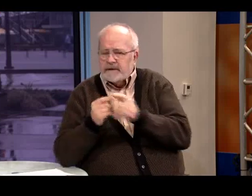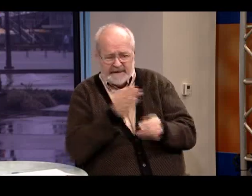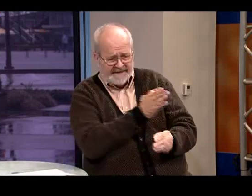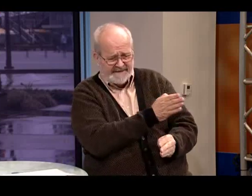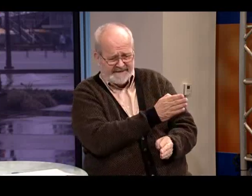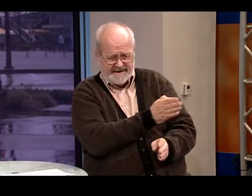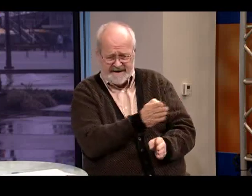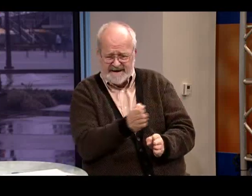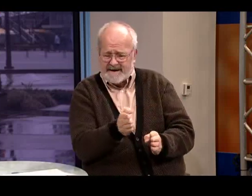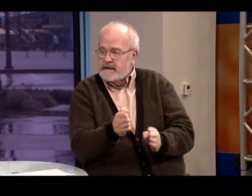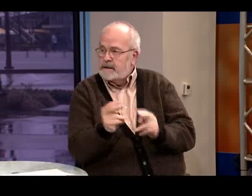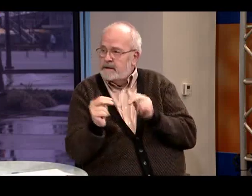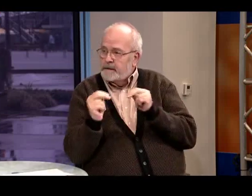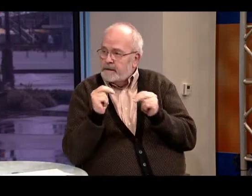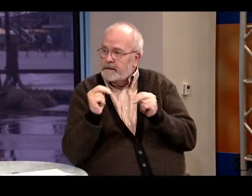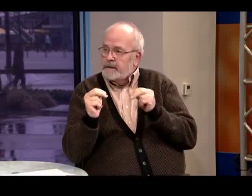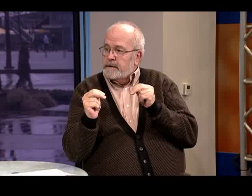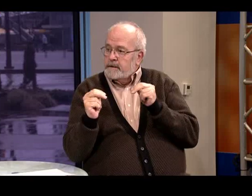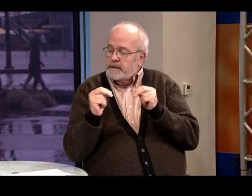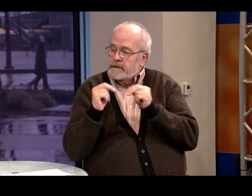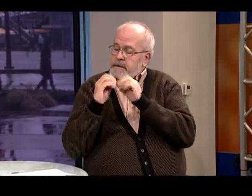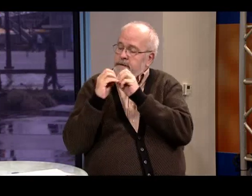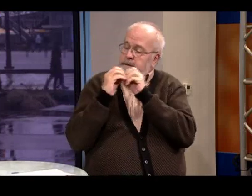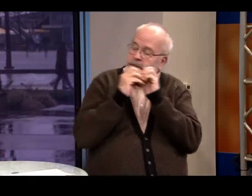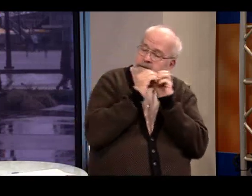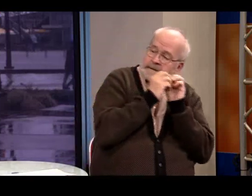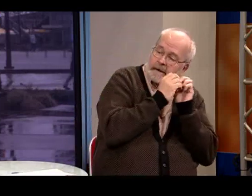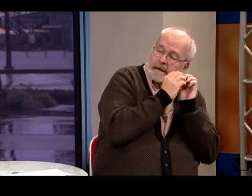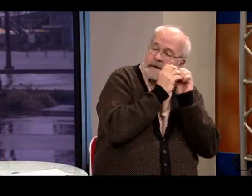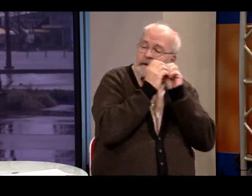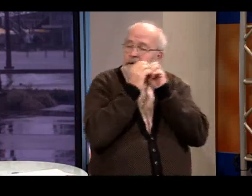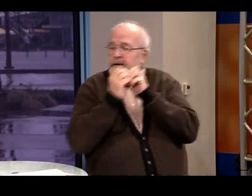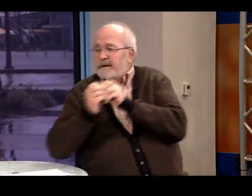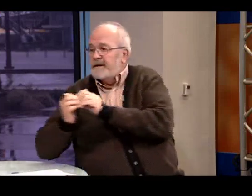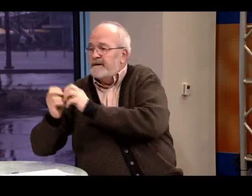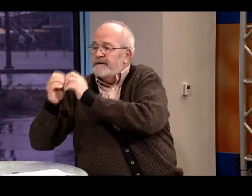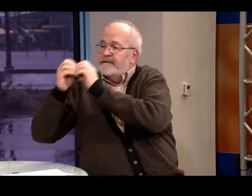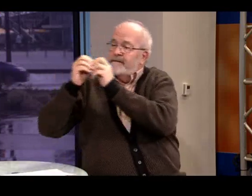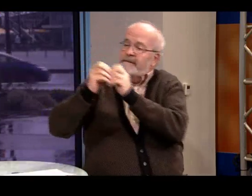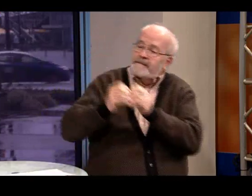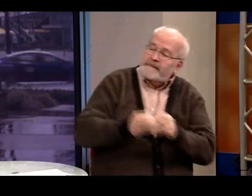to start. We were in negotiations. We were going back and forth,